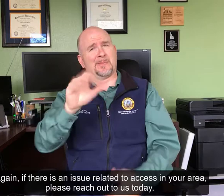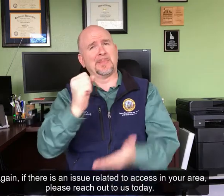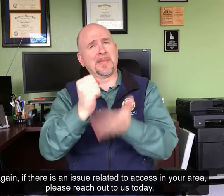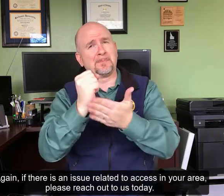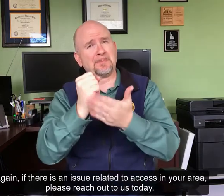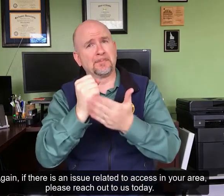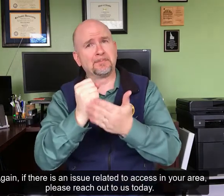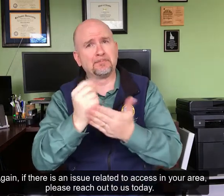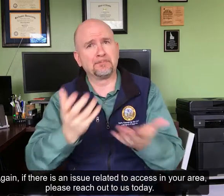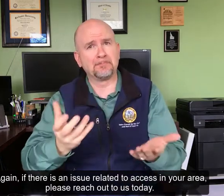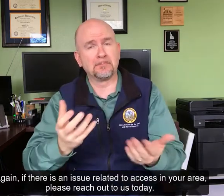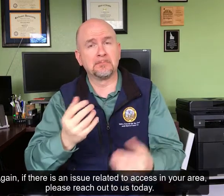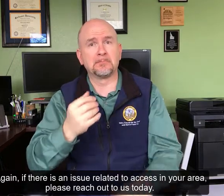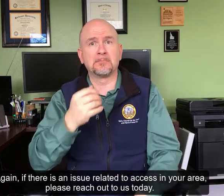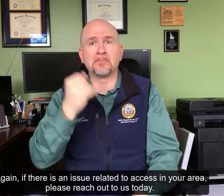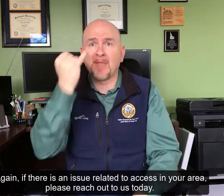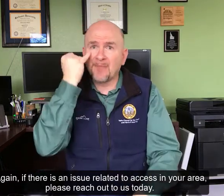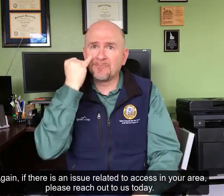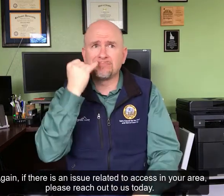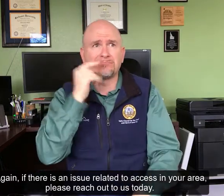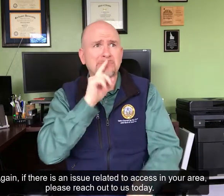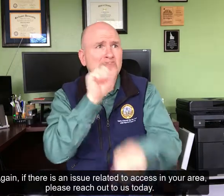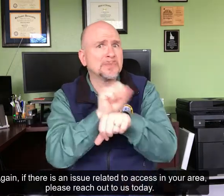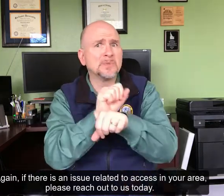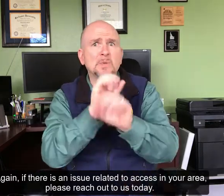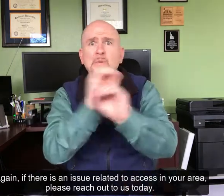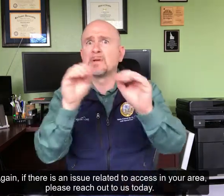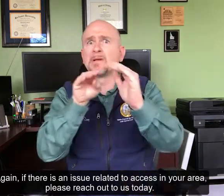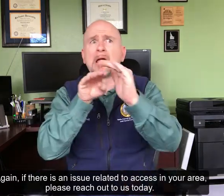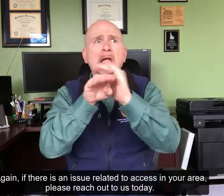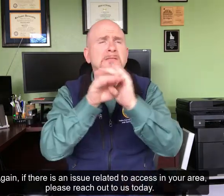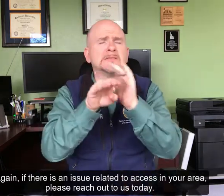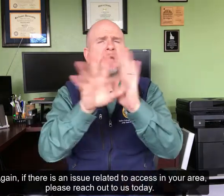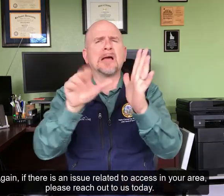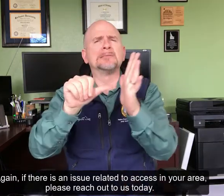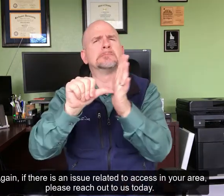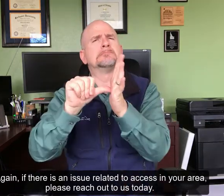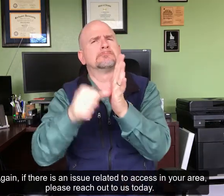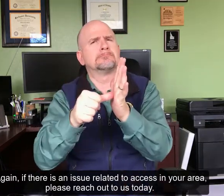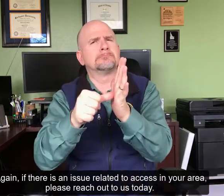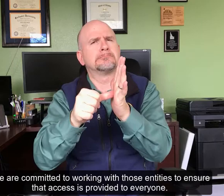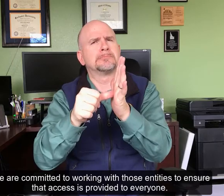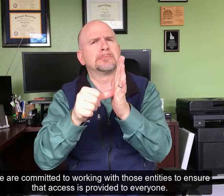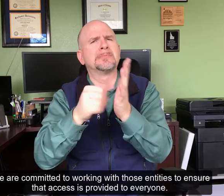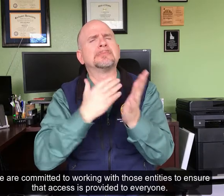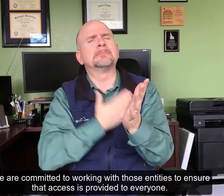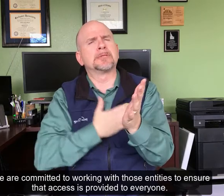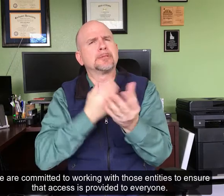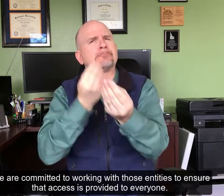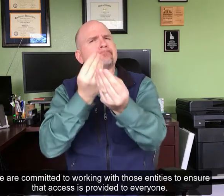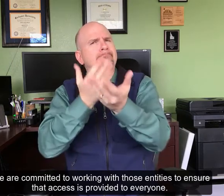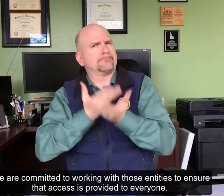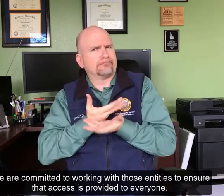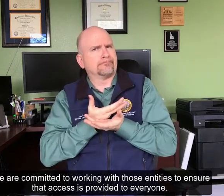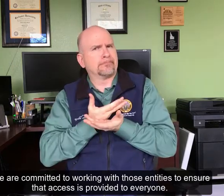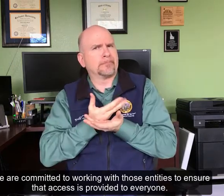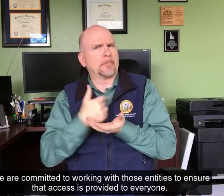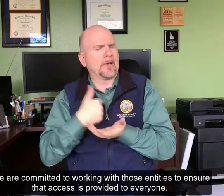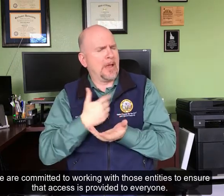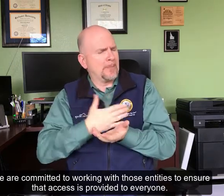if there is an issue related to access in your area, please reach out to us today. We are committed to working with those entities to